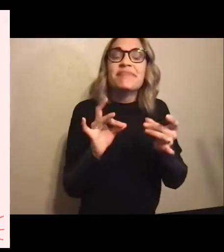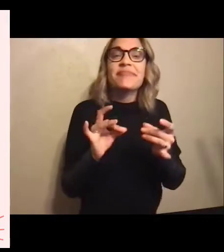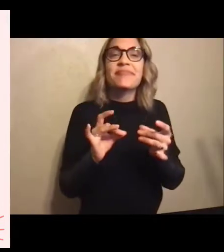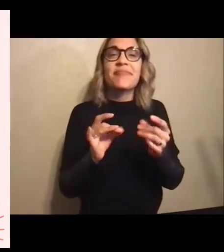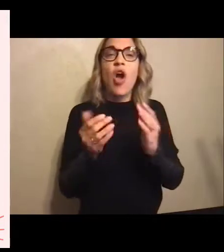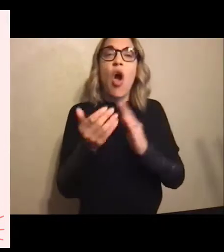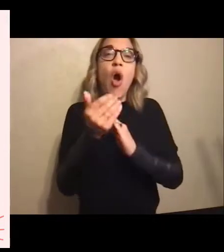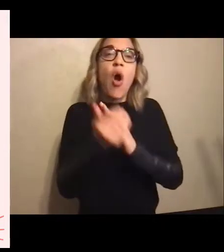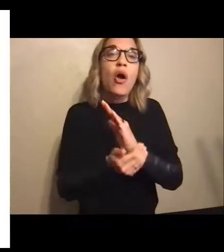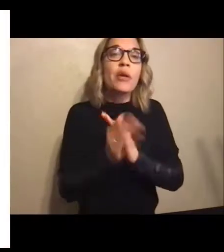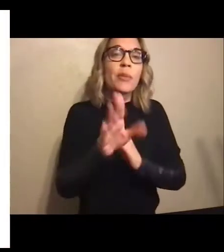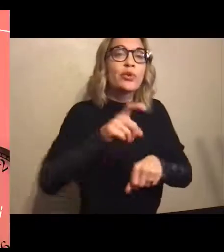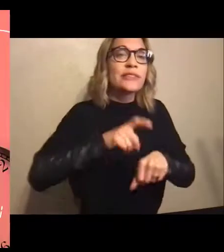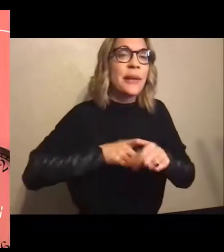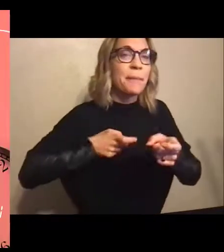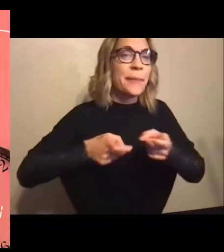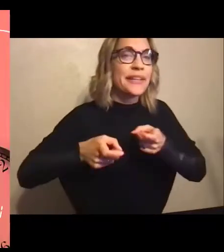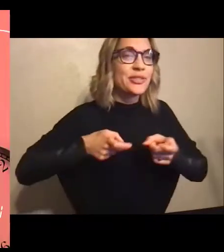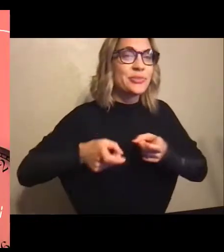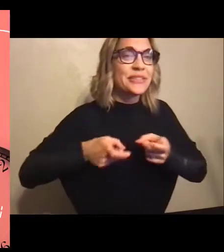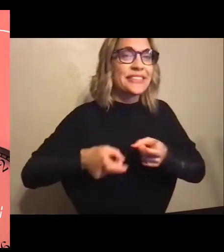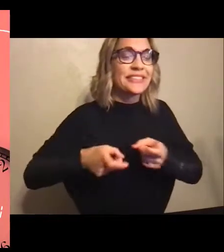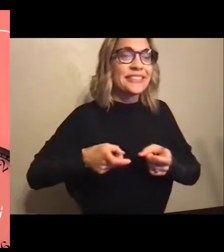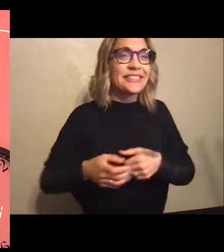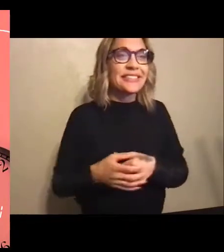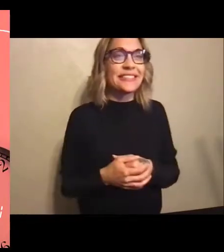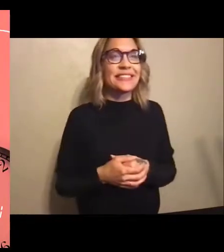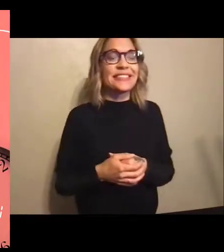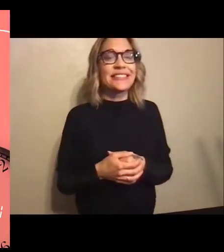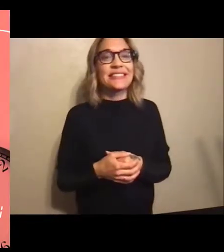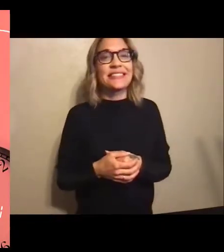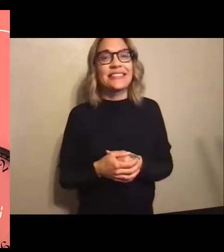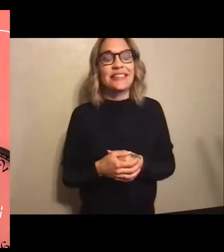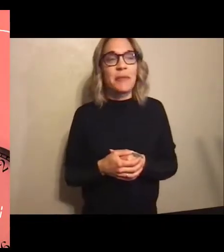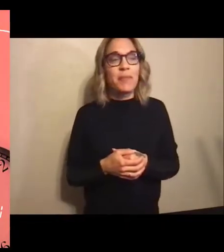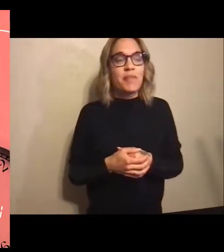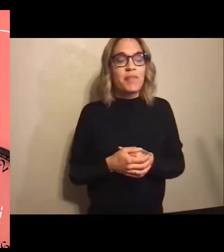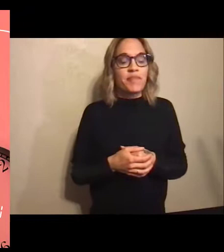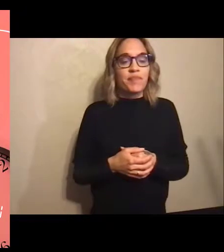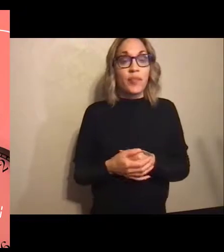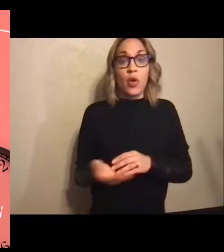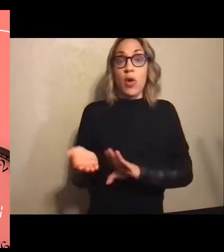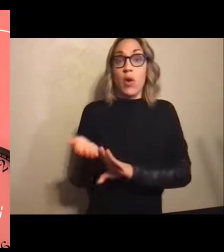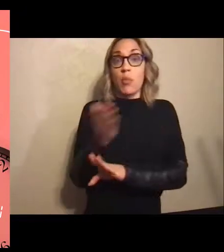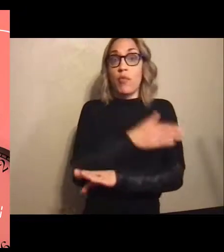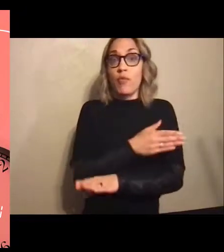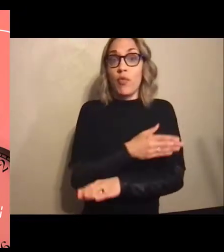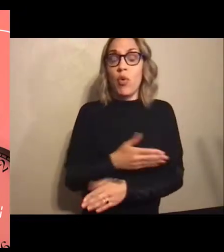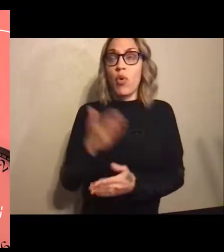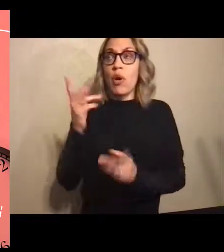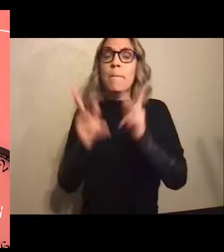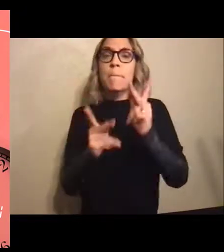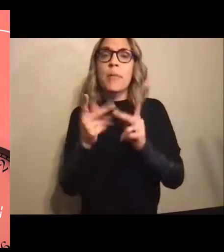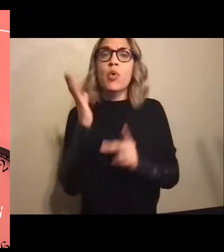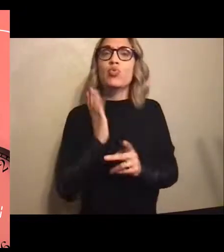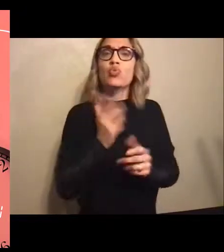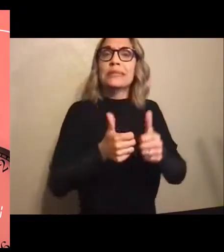So in the beginning, I talked about our agenda, and I mentioned how you can automate your time management a little bit